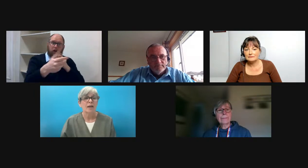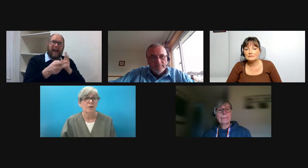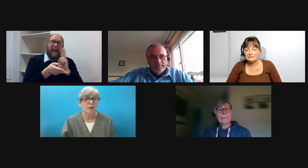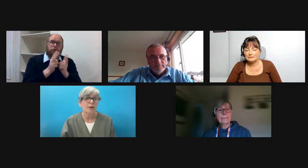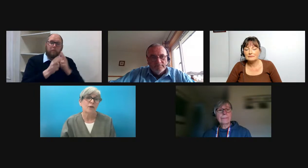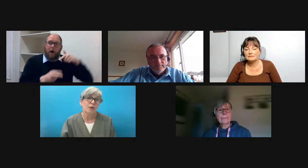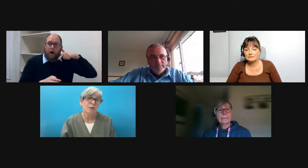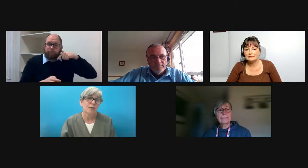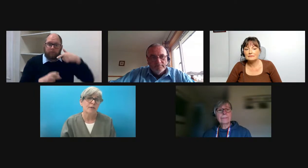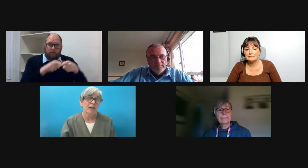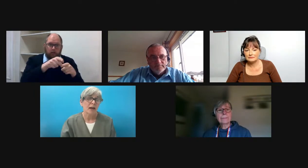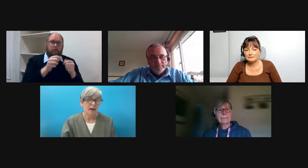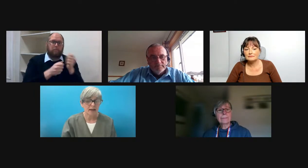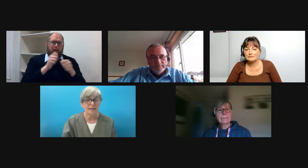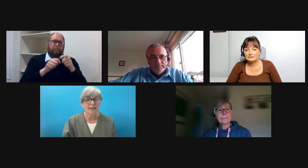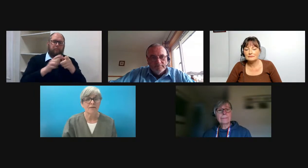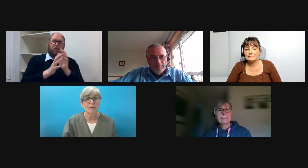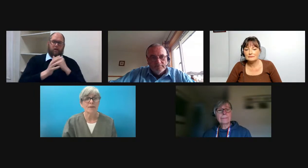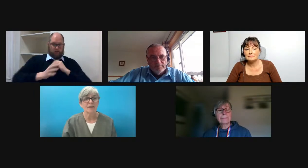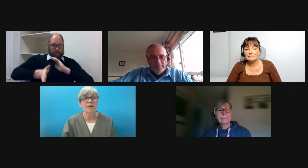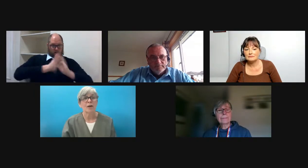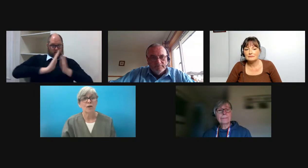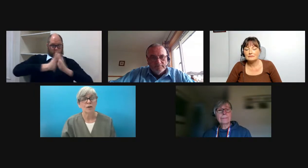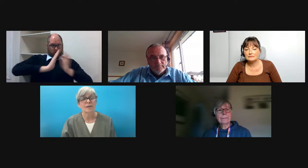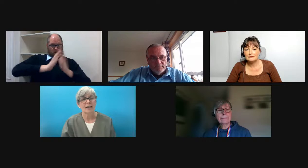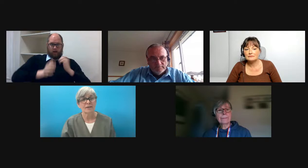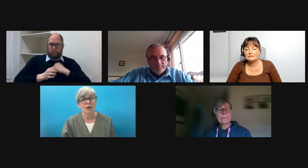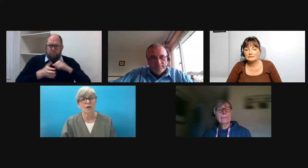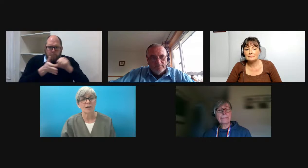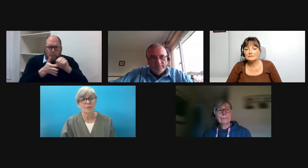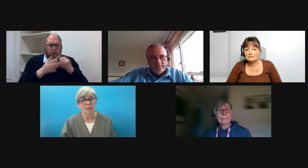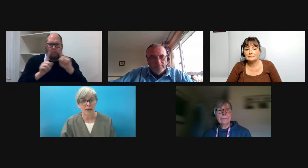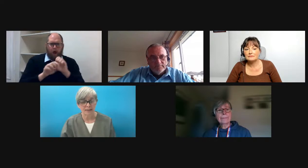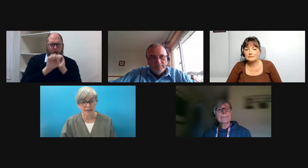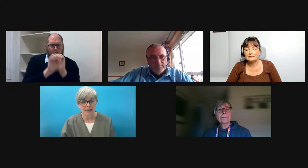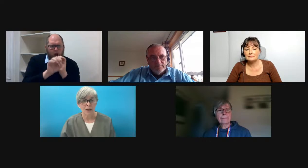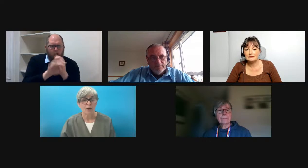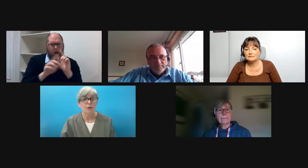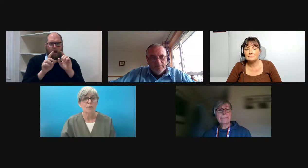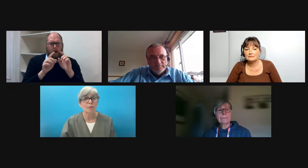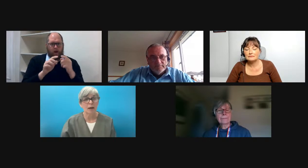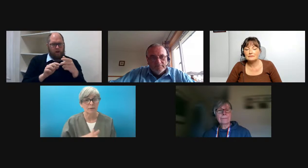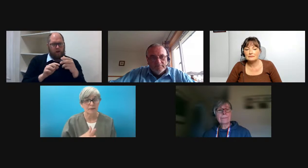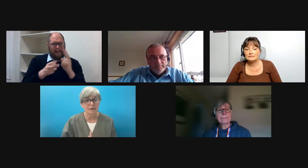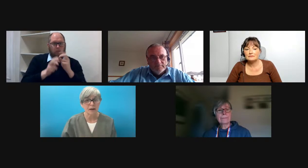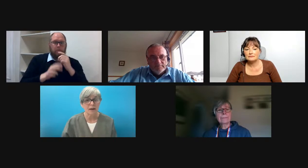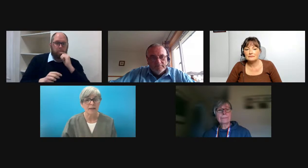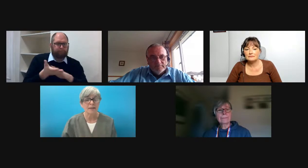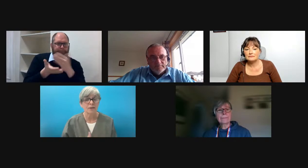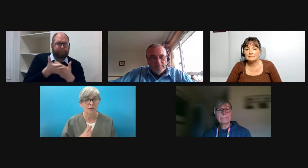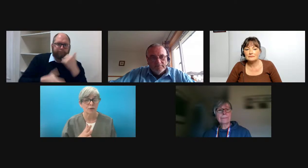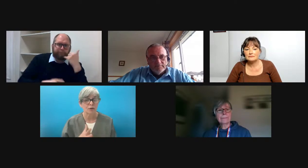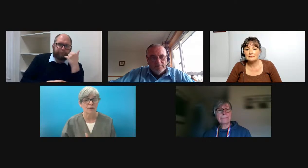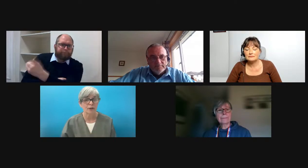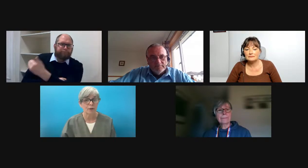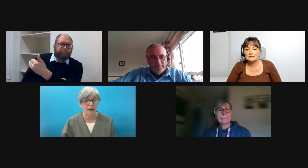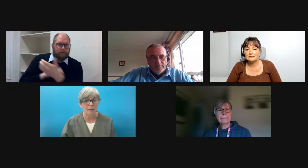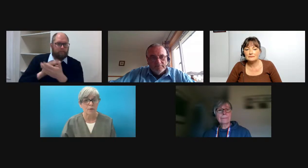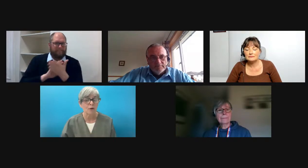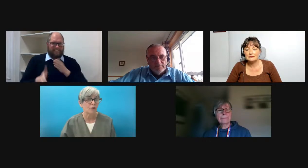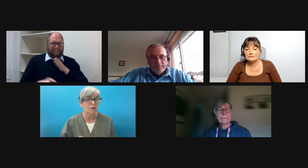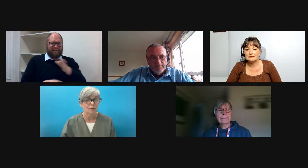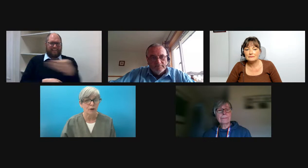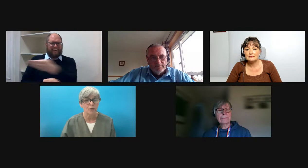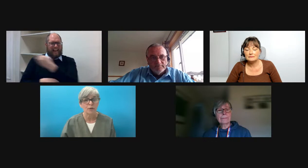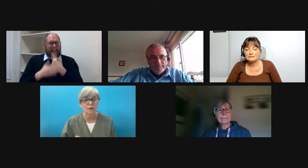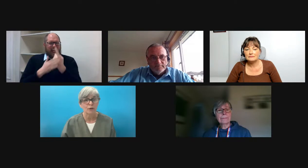phone, you can use, as a deaf person, Contact Scotland BSL. You will be able to sign into your video